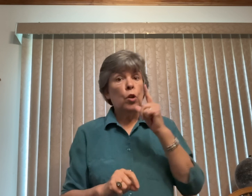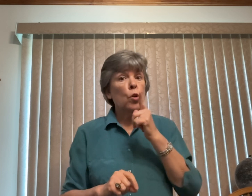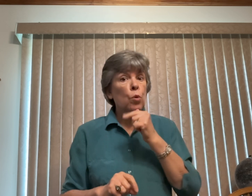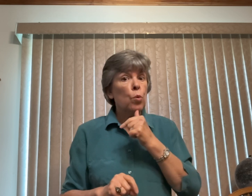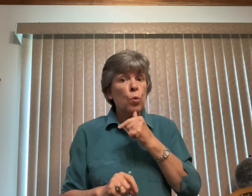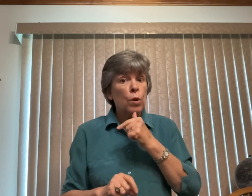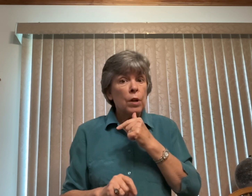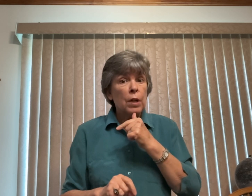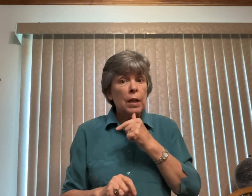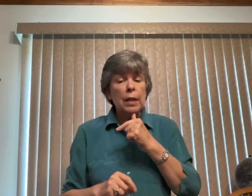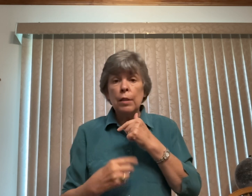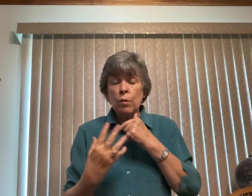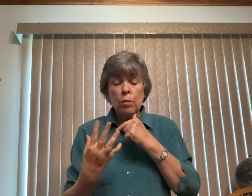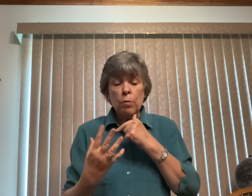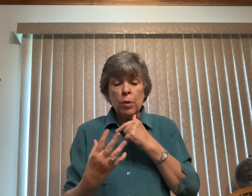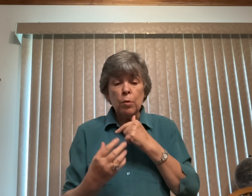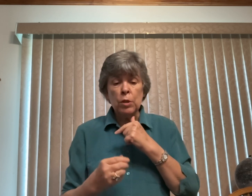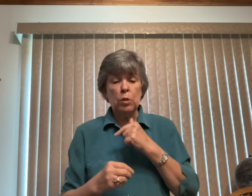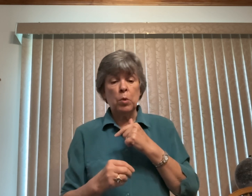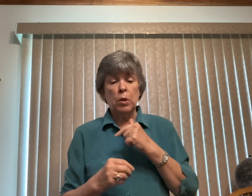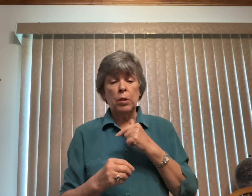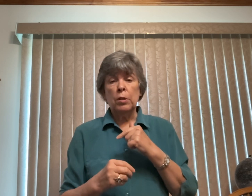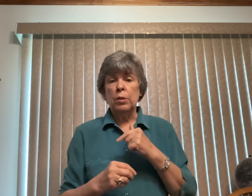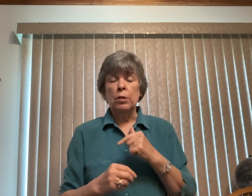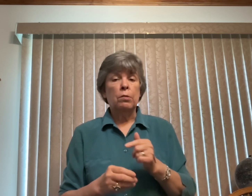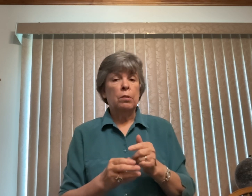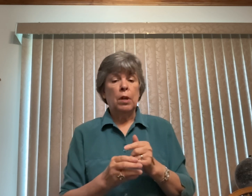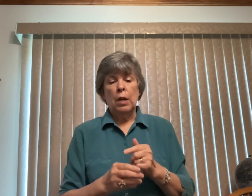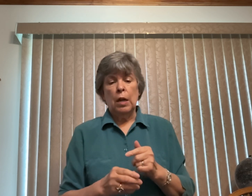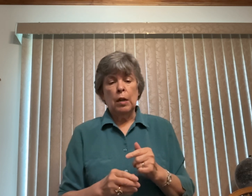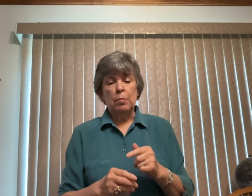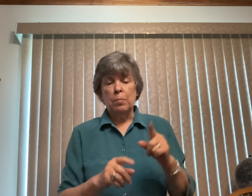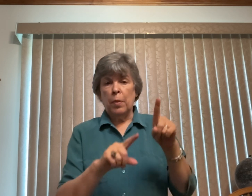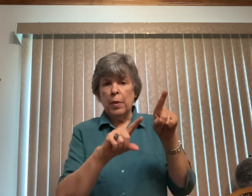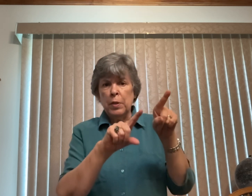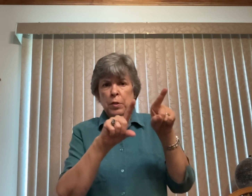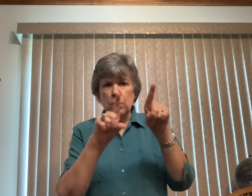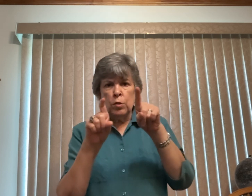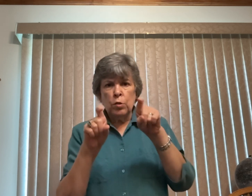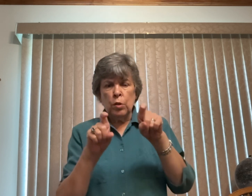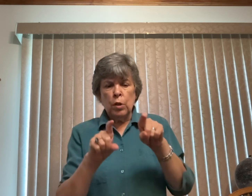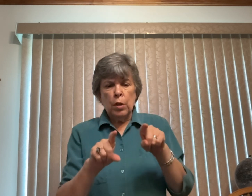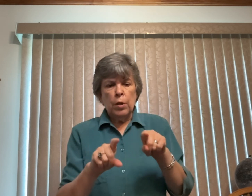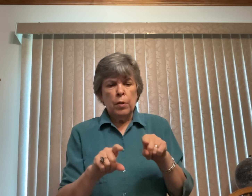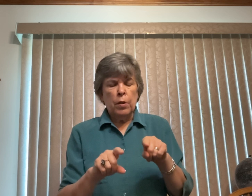who, and look with a question mark. You know, this is